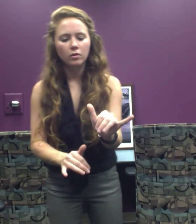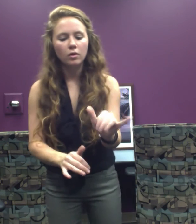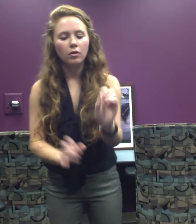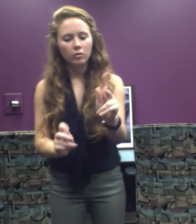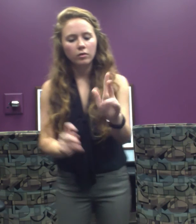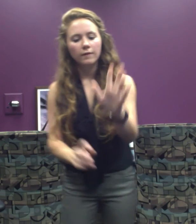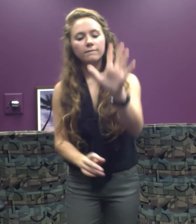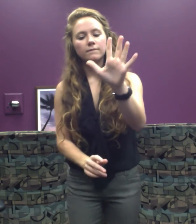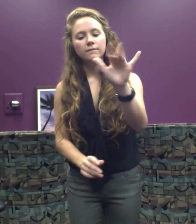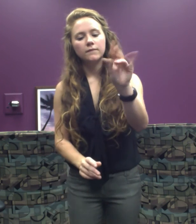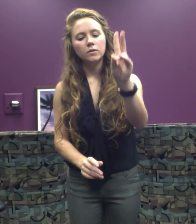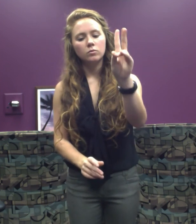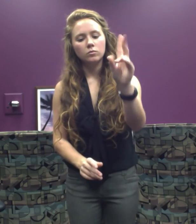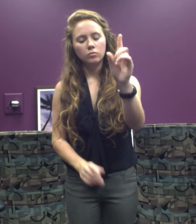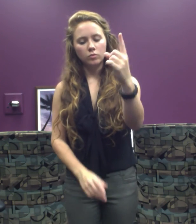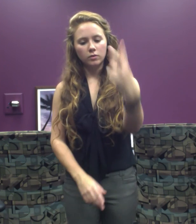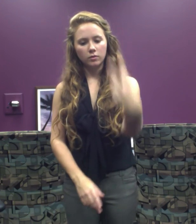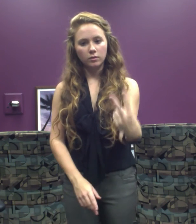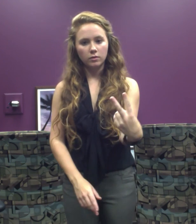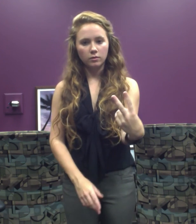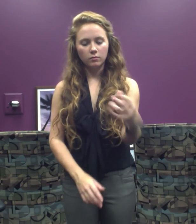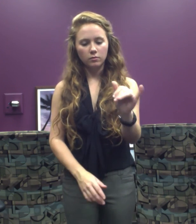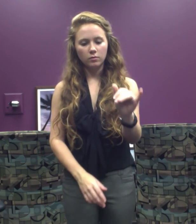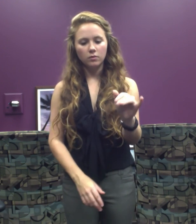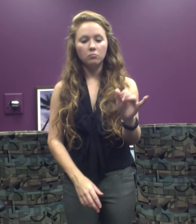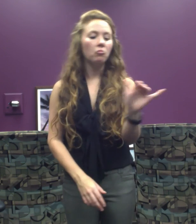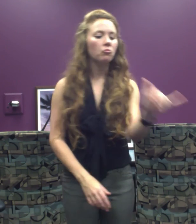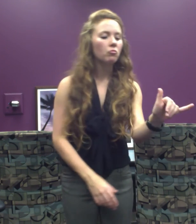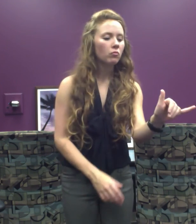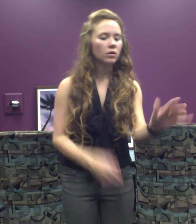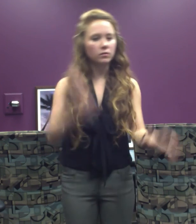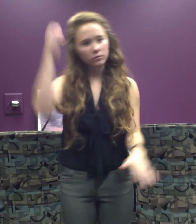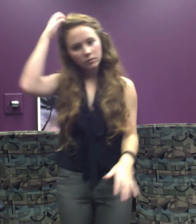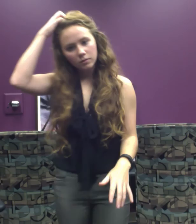that's... Okay, there you go, guys.